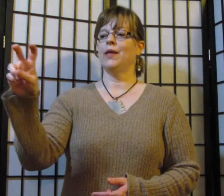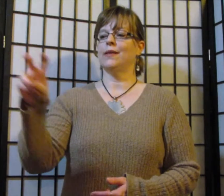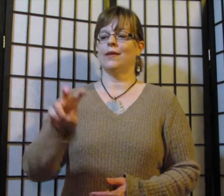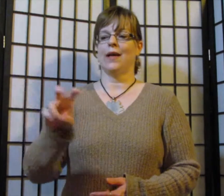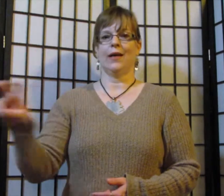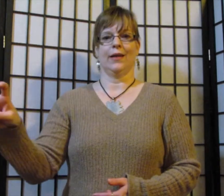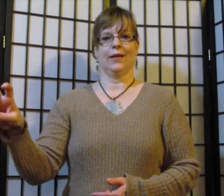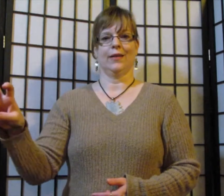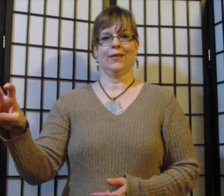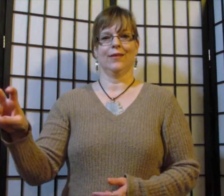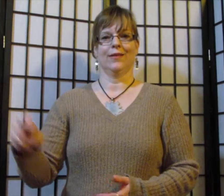pizza.